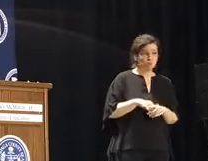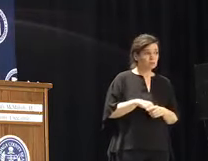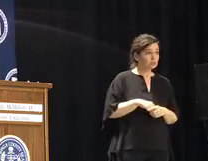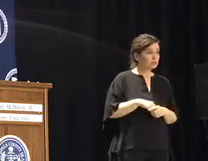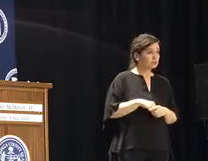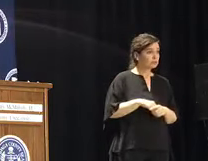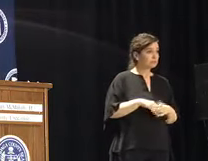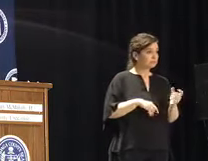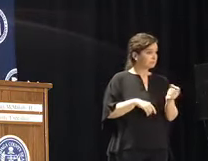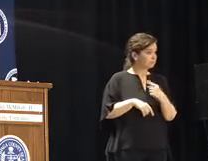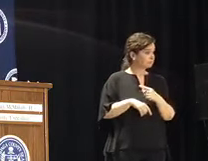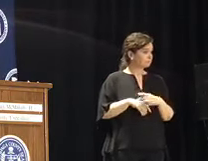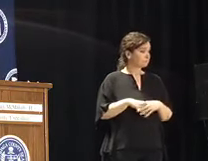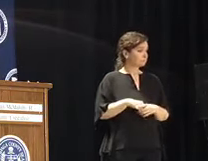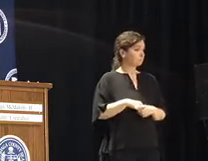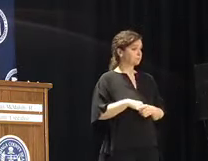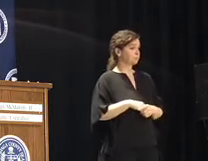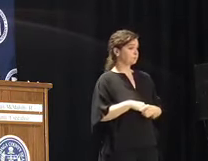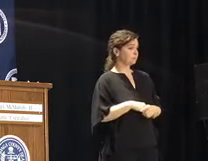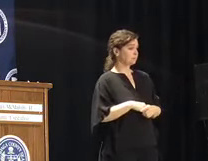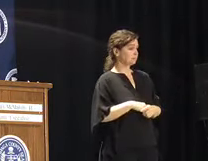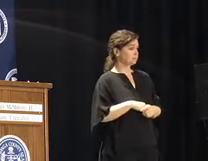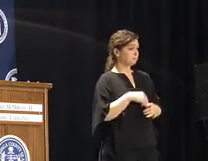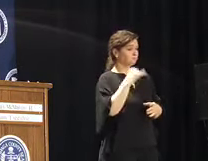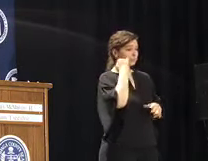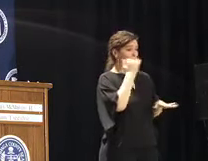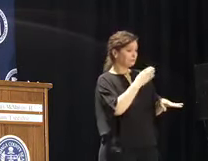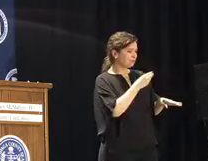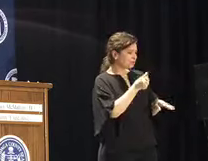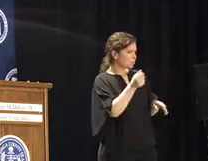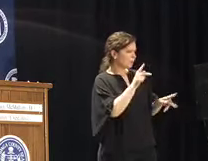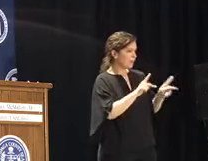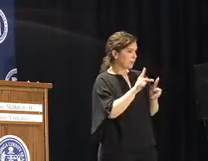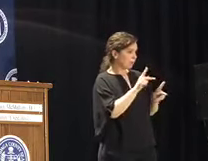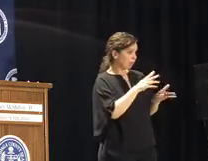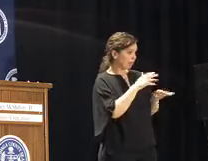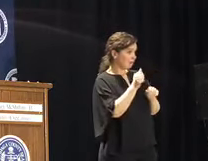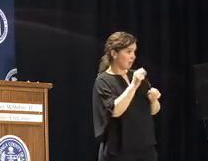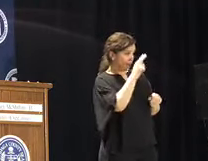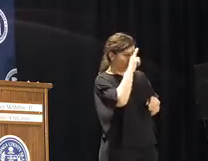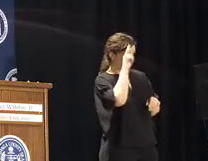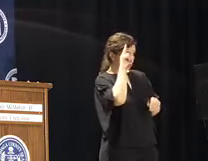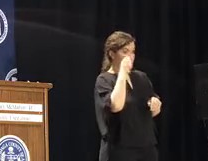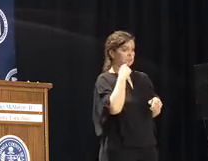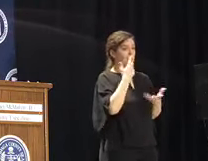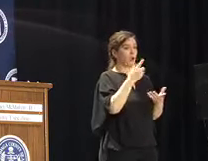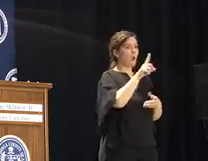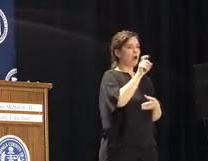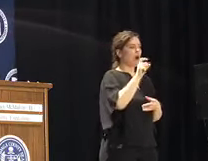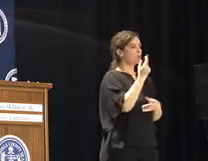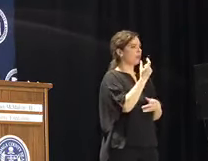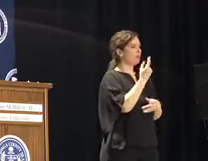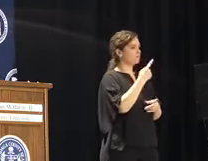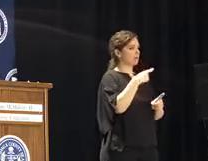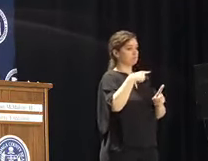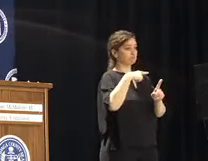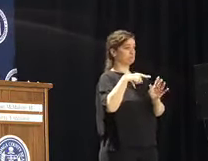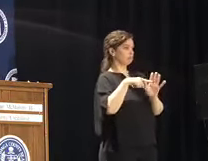Recovered? If there's been a couple people who've left the hospital, do you know of any cases? We have 111 cases. Yeah. Any of them quote unquote recovered yet?